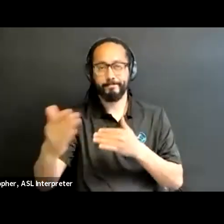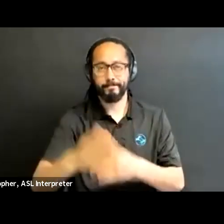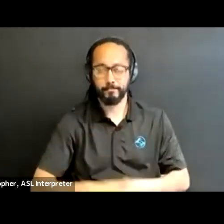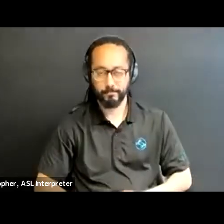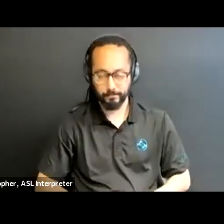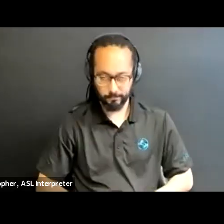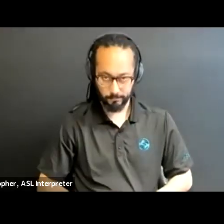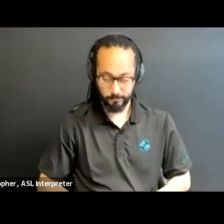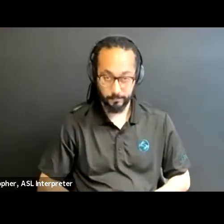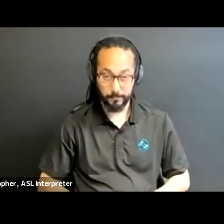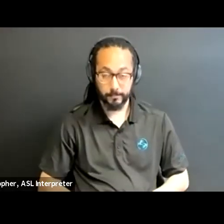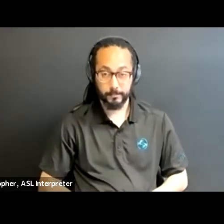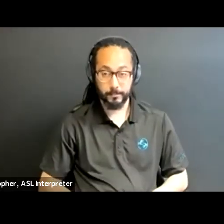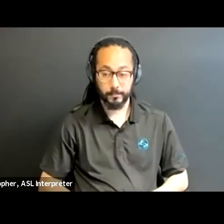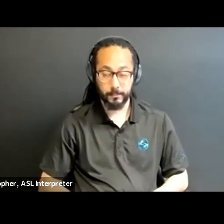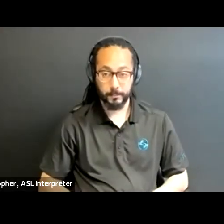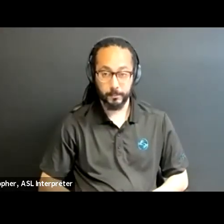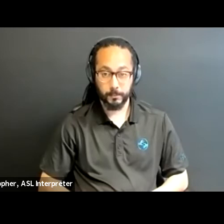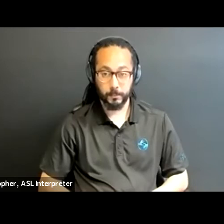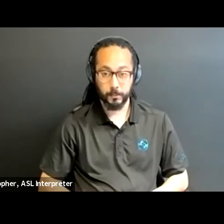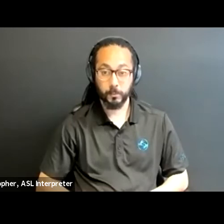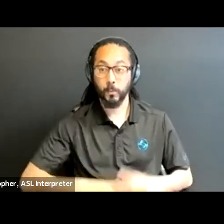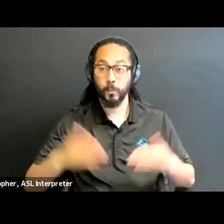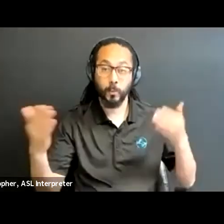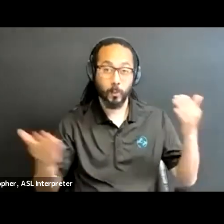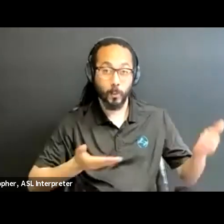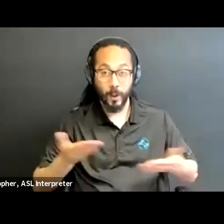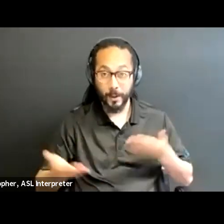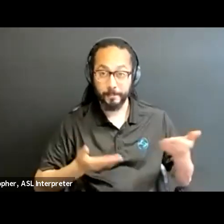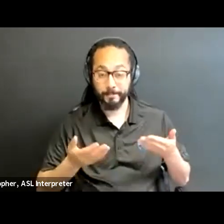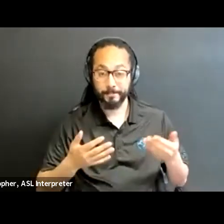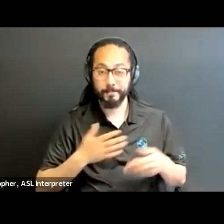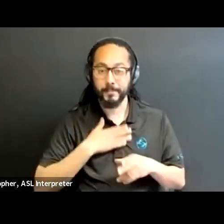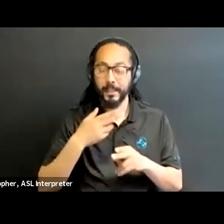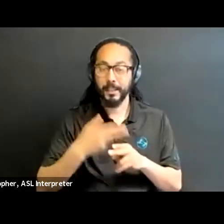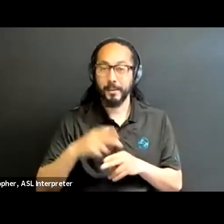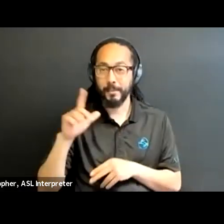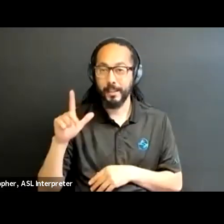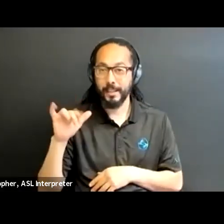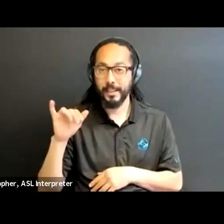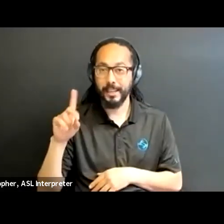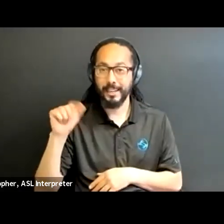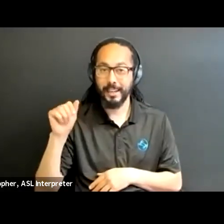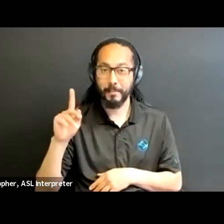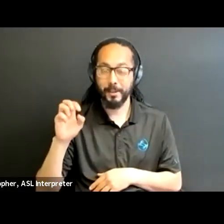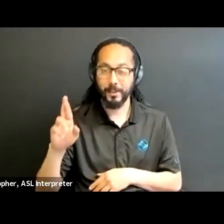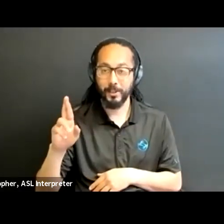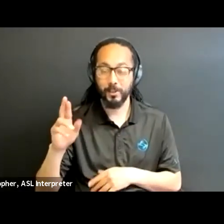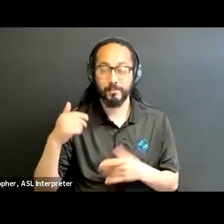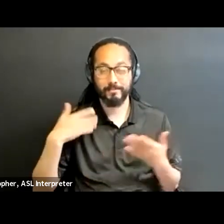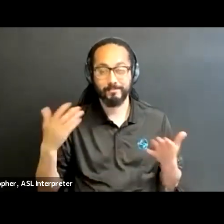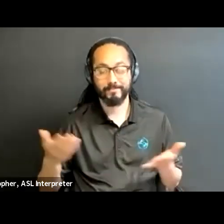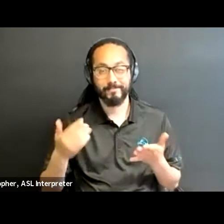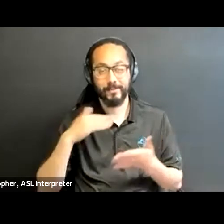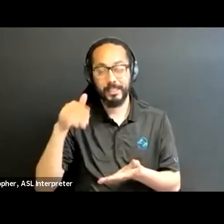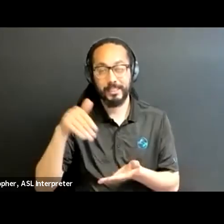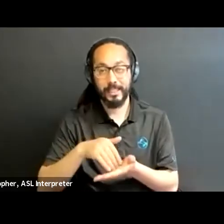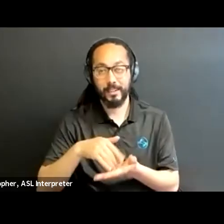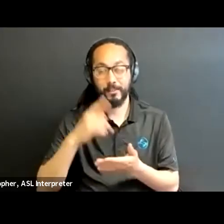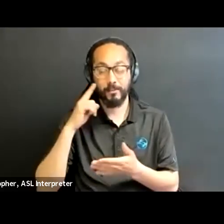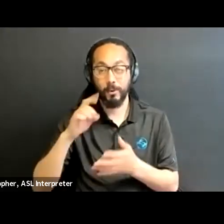Welcome, everyone. I'm Linda Baker, the Learning Director at the Center for Research and Education on Violence Against Women